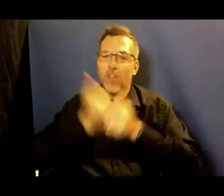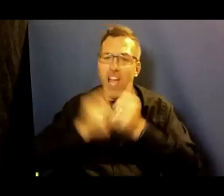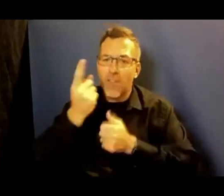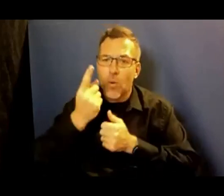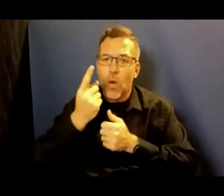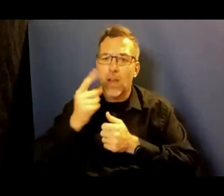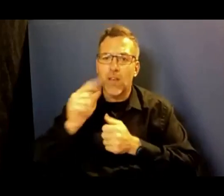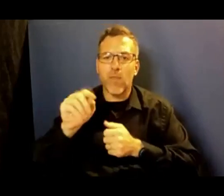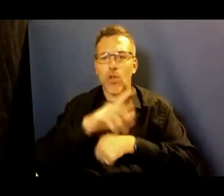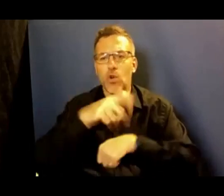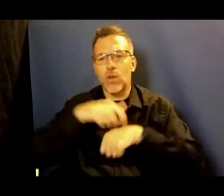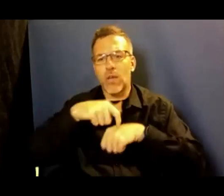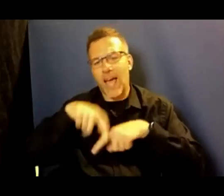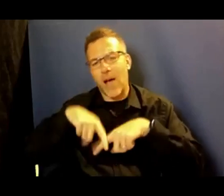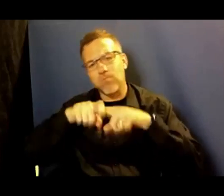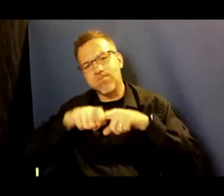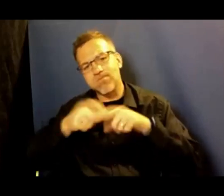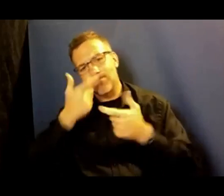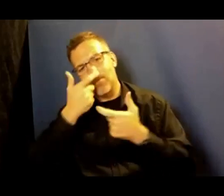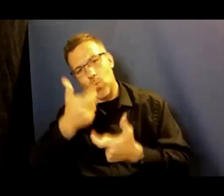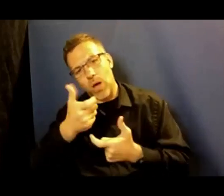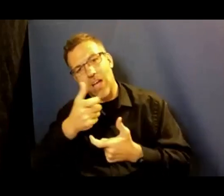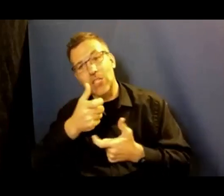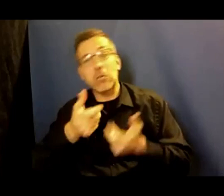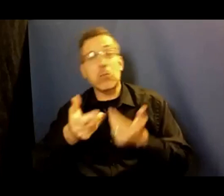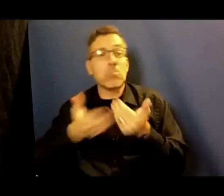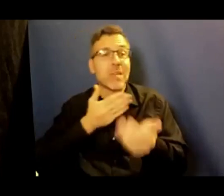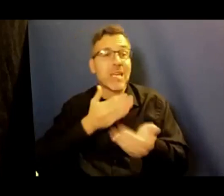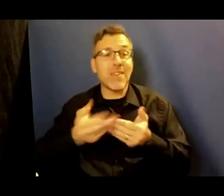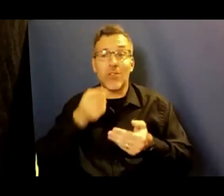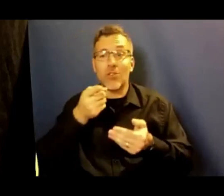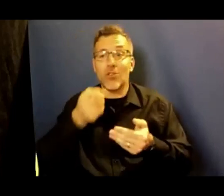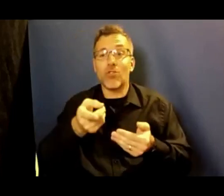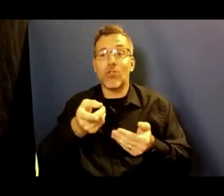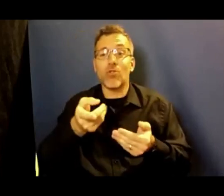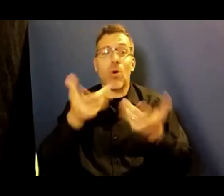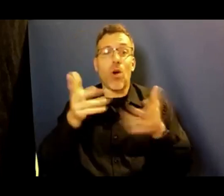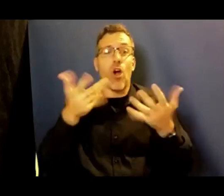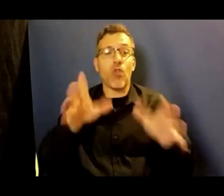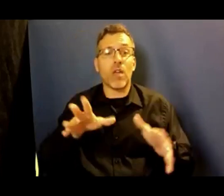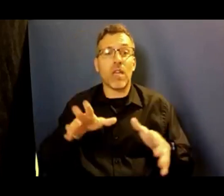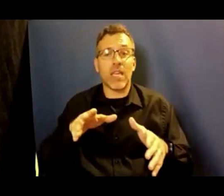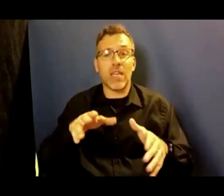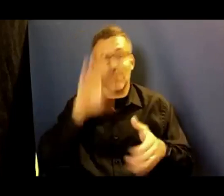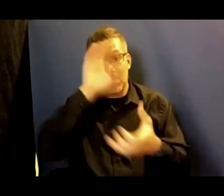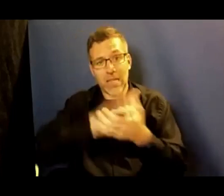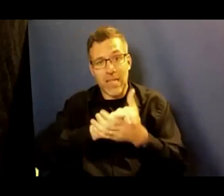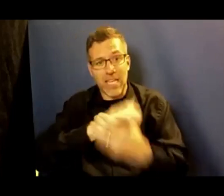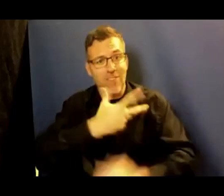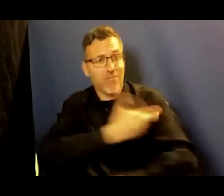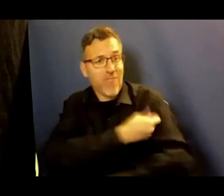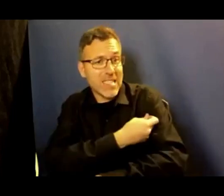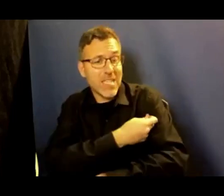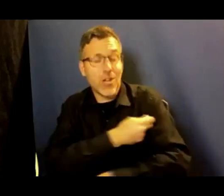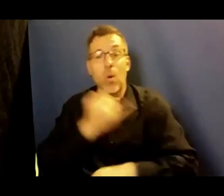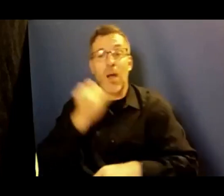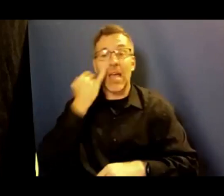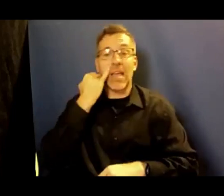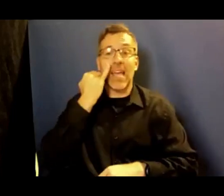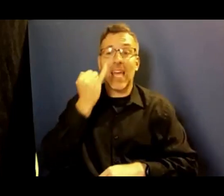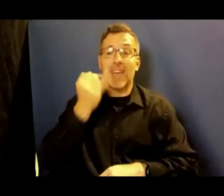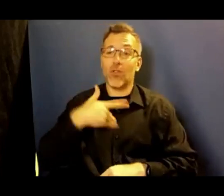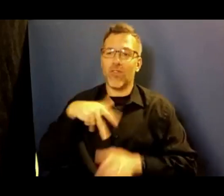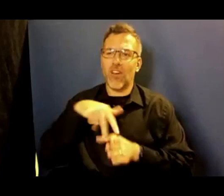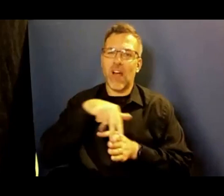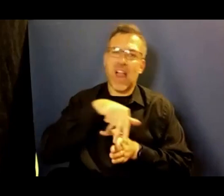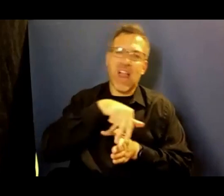to learn more, whether you were already sold on the vaccine or you are on the fence and have some questions you're